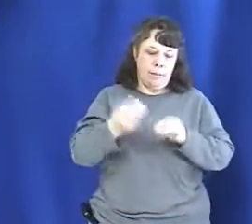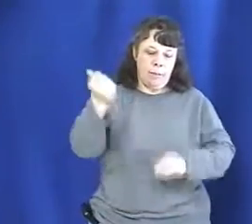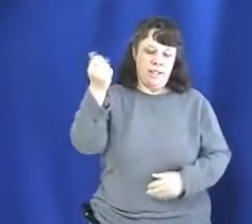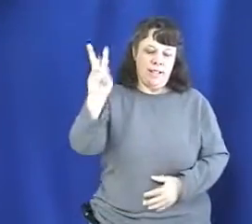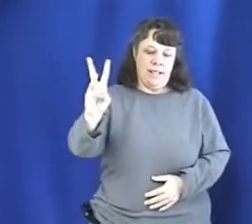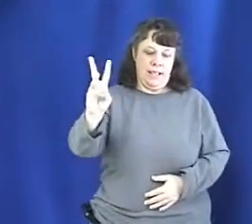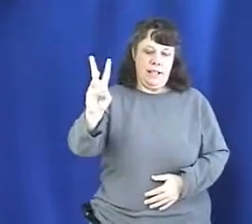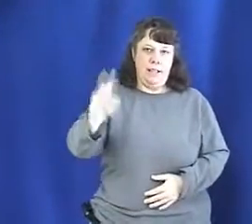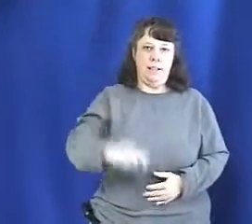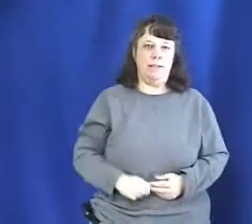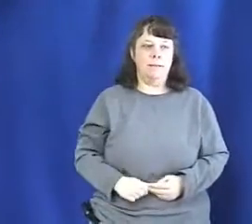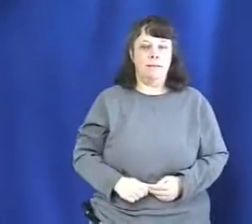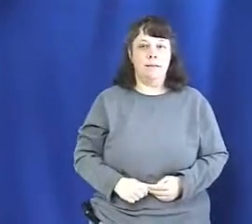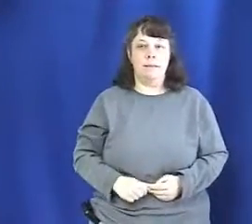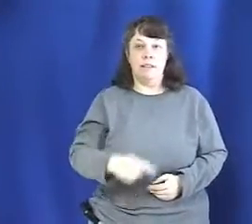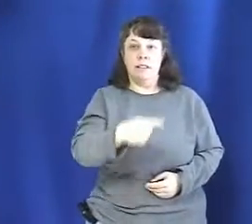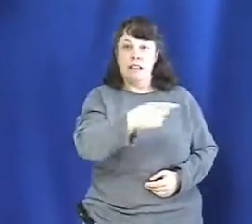Number 16.